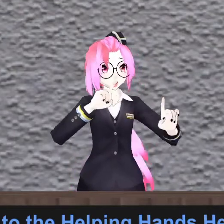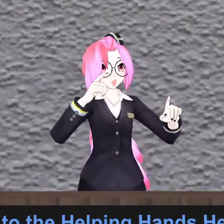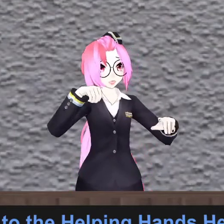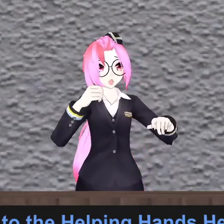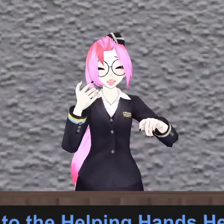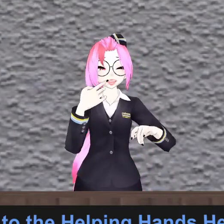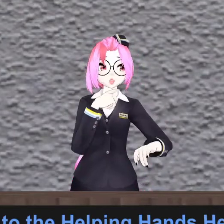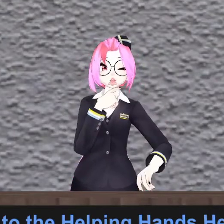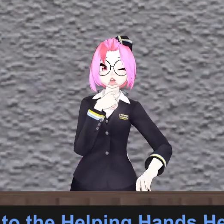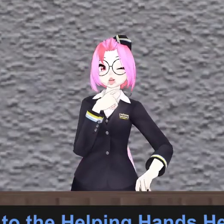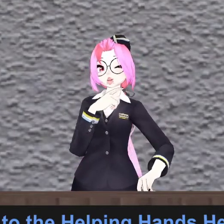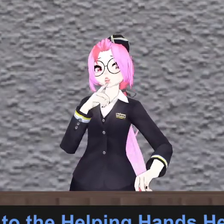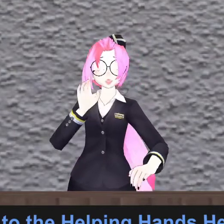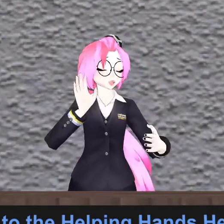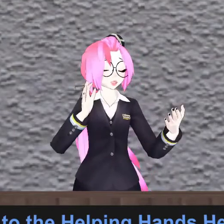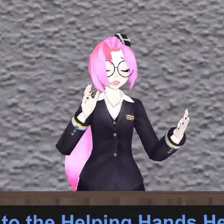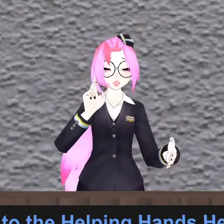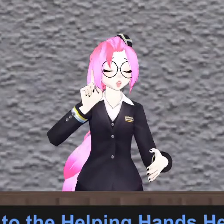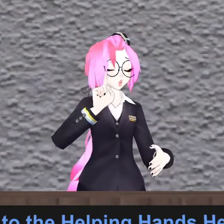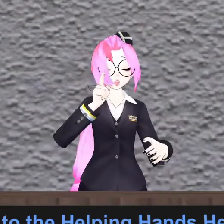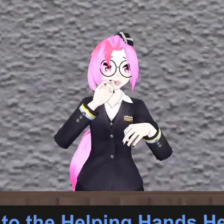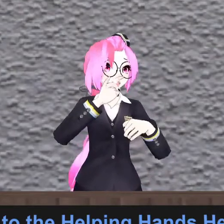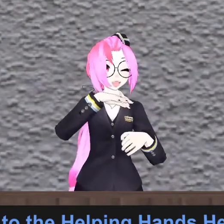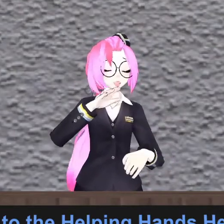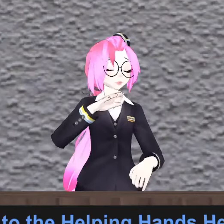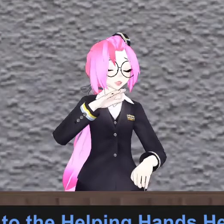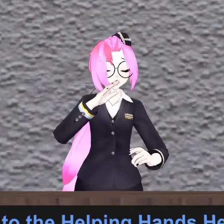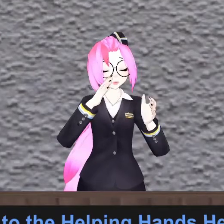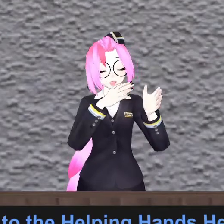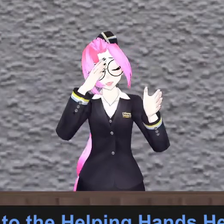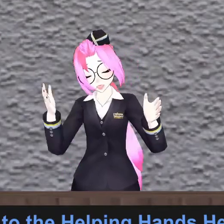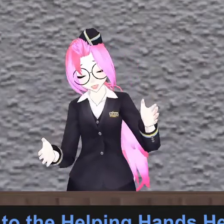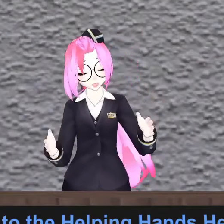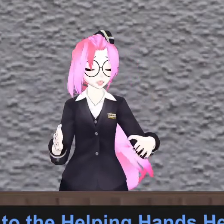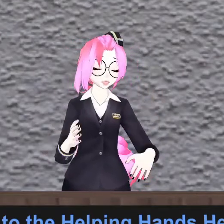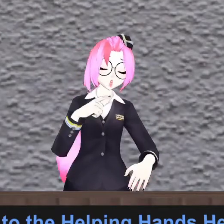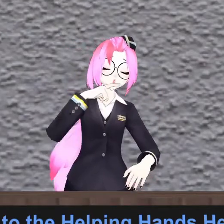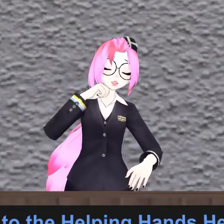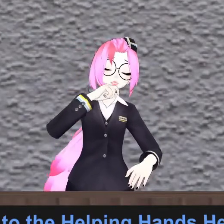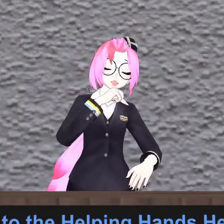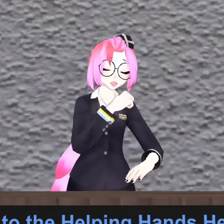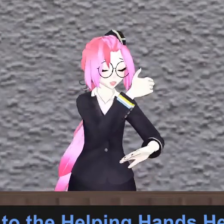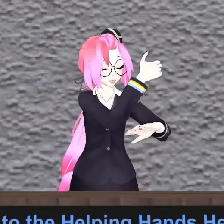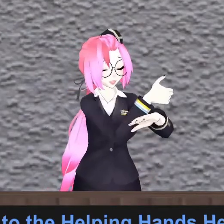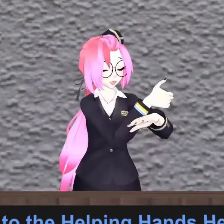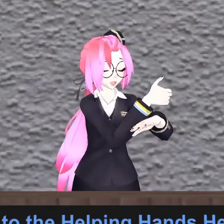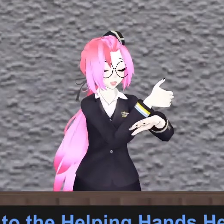yeah, so if you're saying, so let's say someone says, "Where's the soda?" and you said it's next to the cereal. So the cereal's